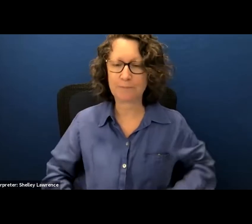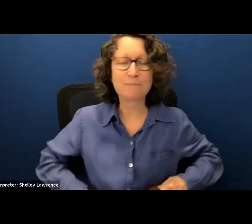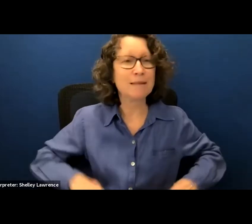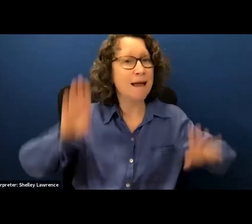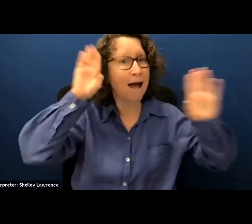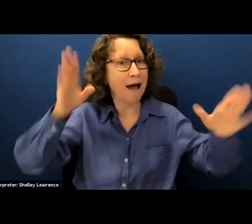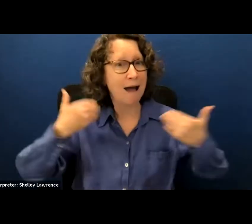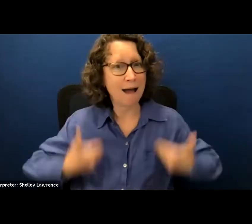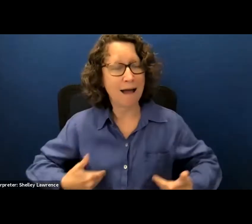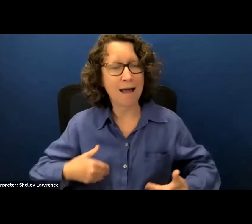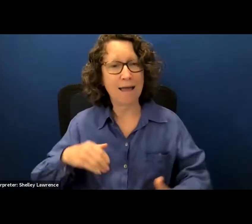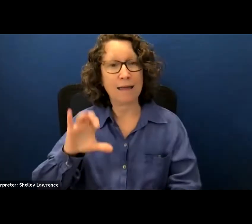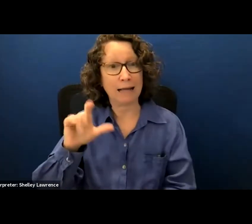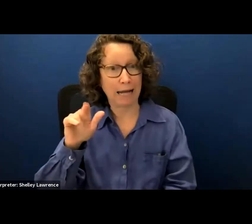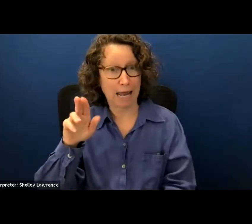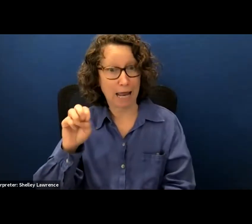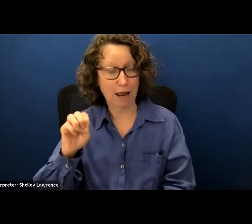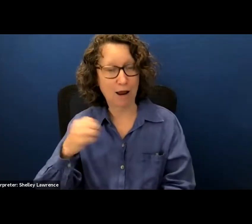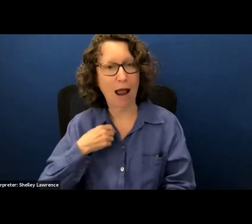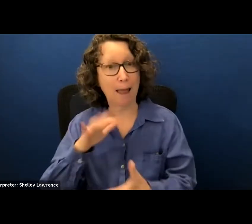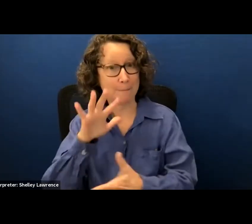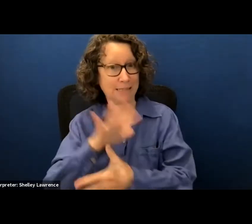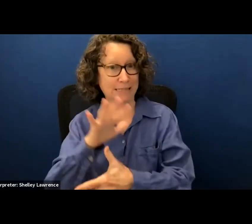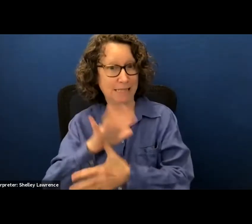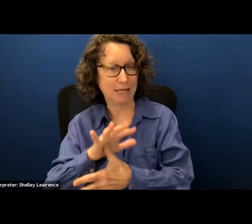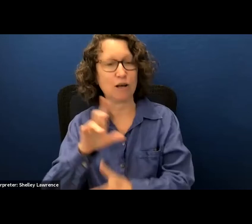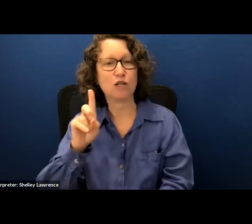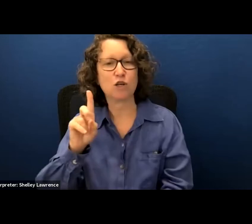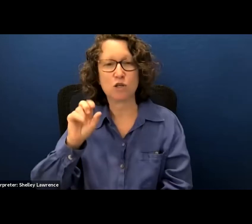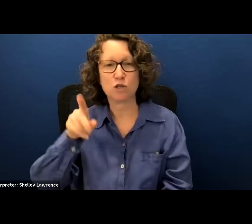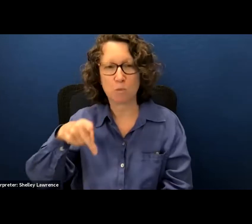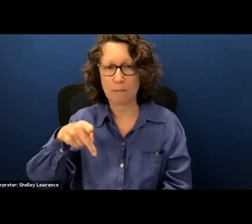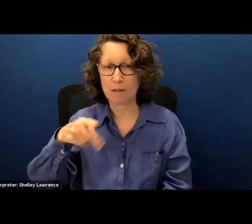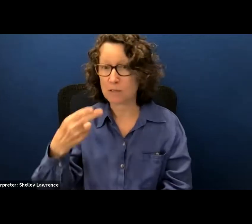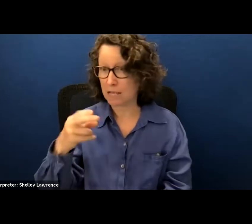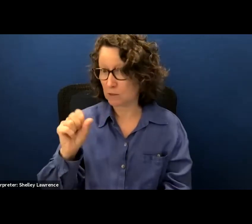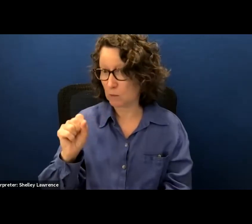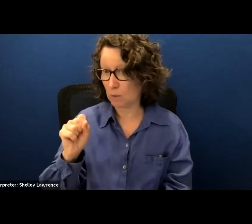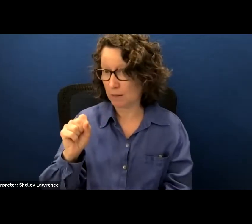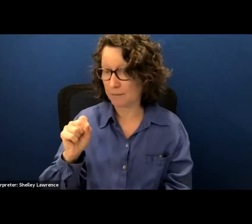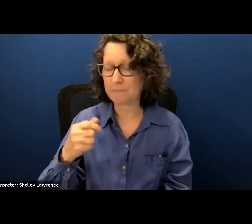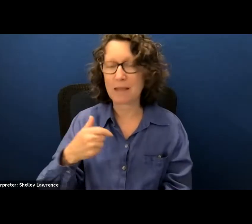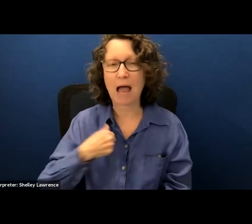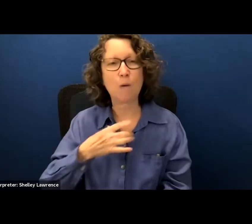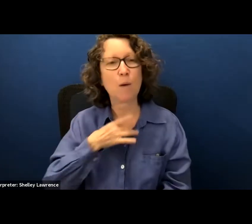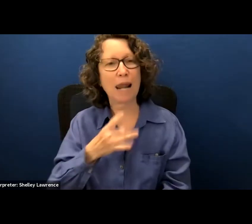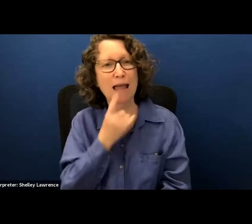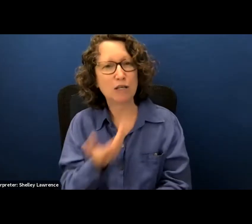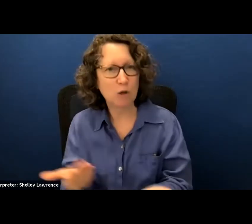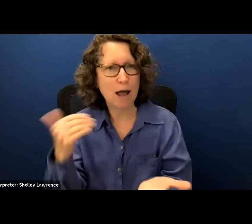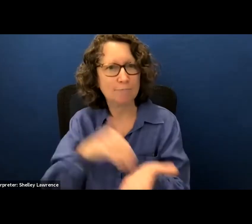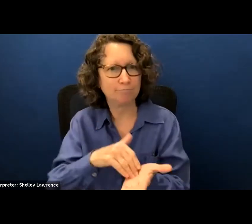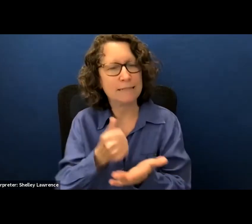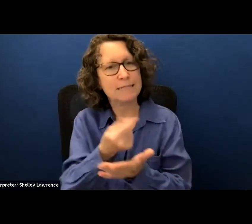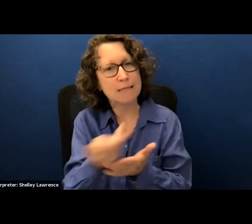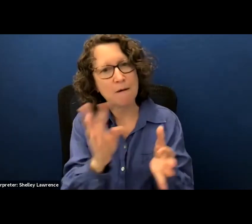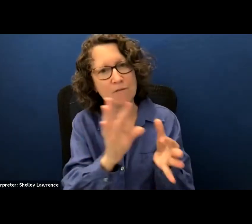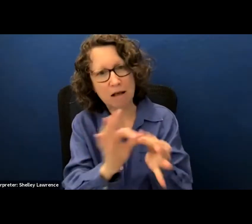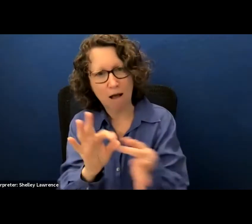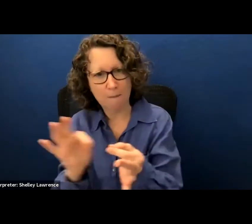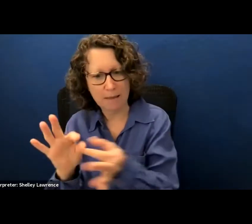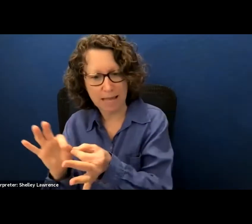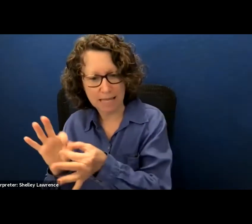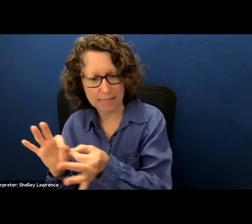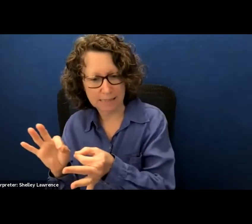Hi, my name is Claire Schneider, and I am a senior at Dos Pueblos High School. I would like to reiterate some of the comments